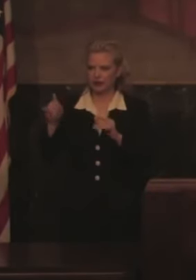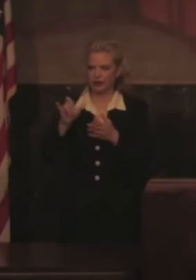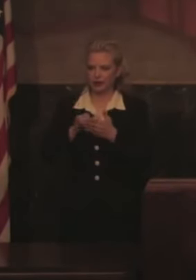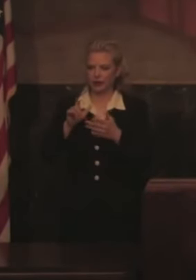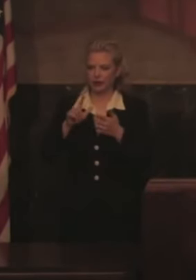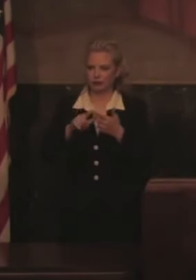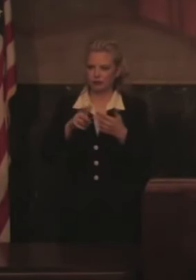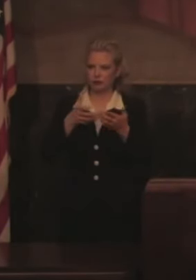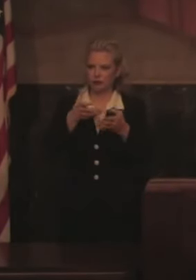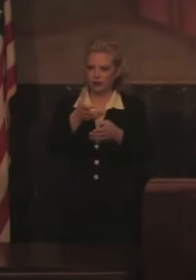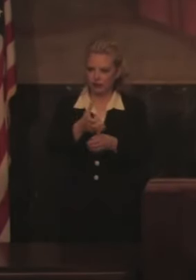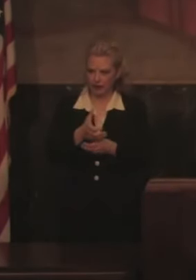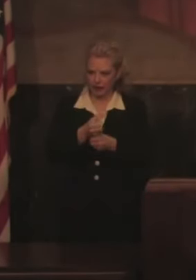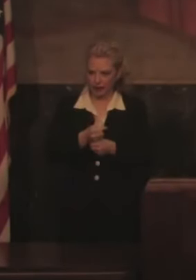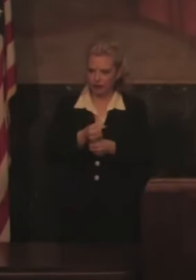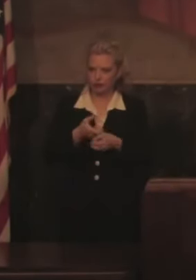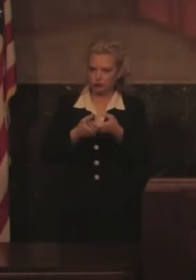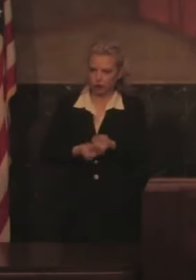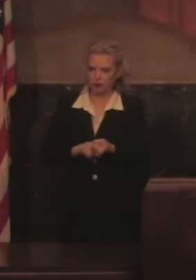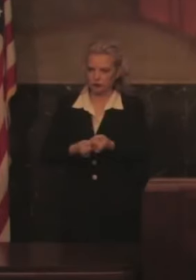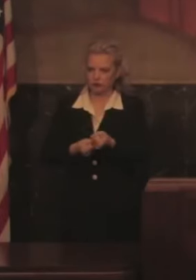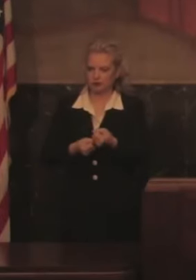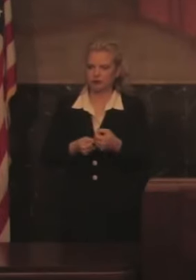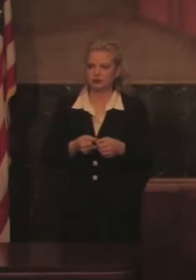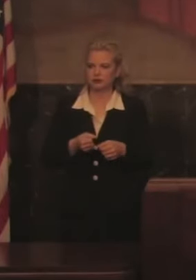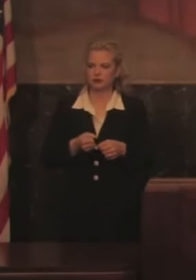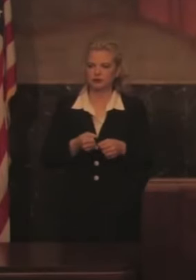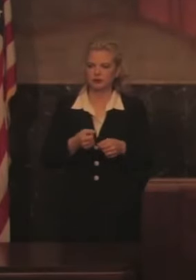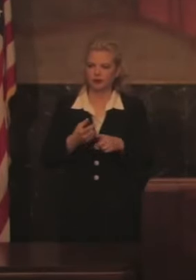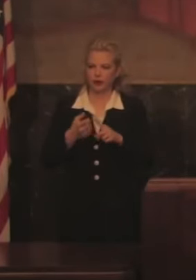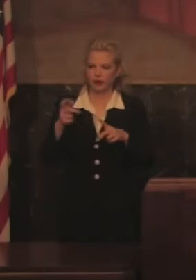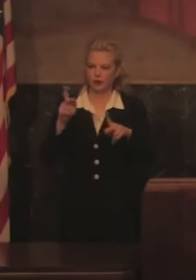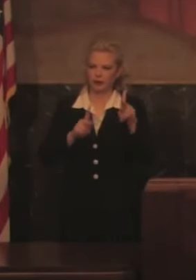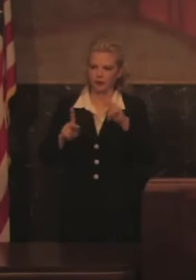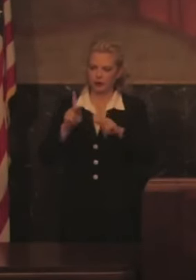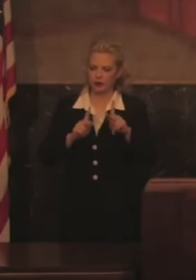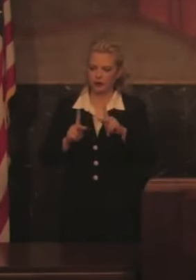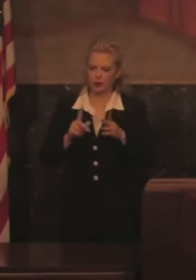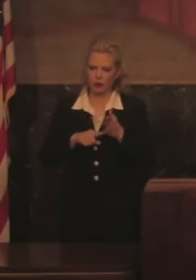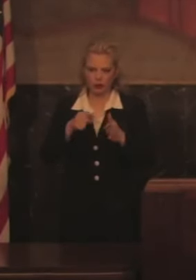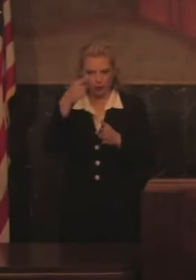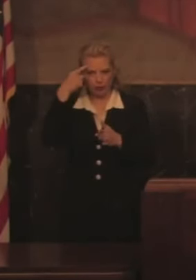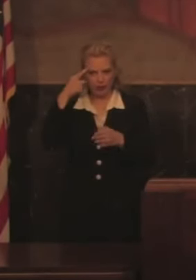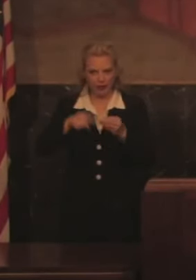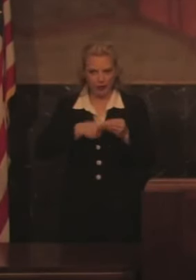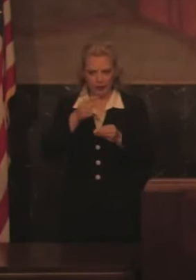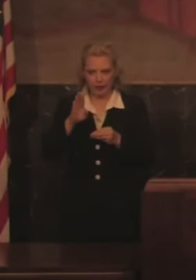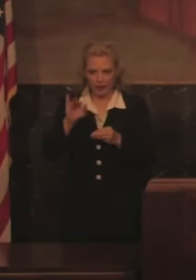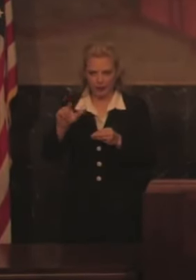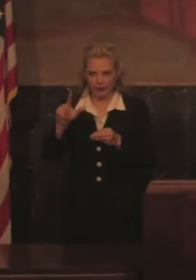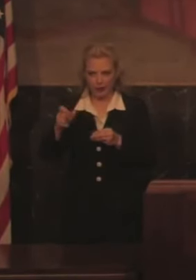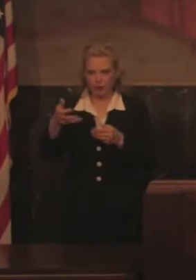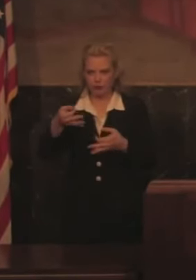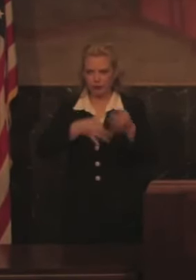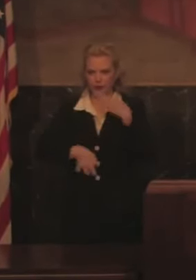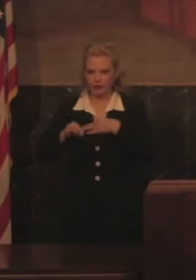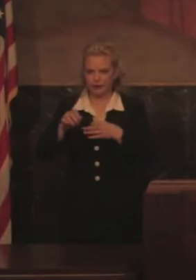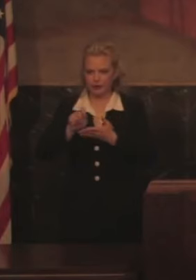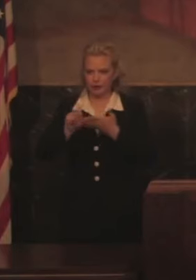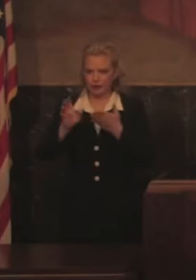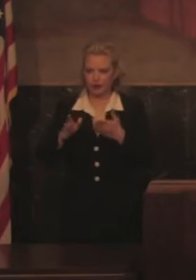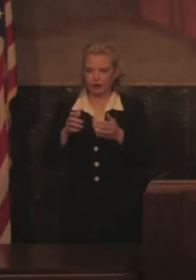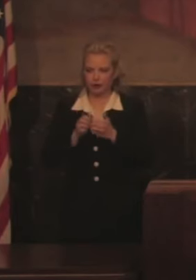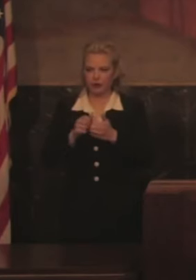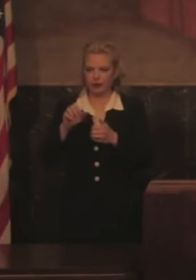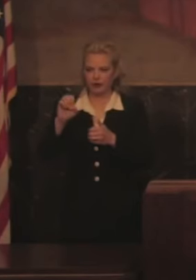voters. Type of the stickers of the bill, what do you think of that concept? Because he wants to replace the secretary with the executive director, have 8 or